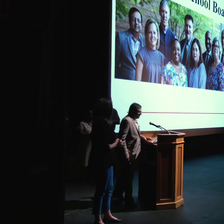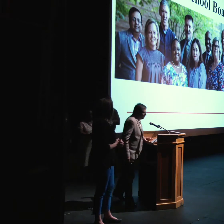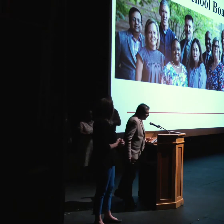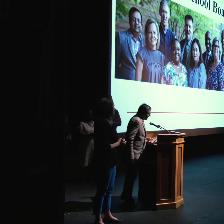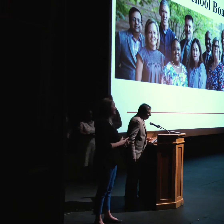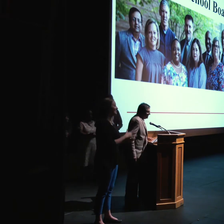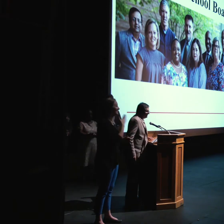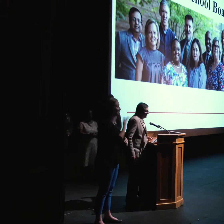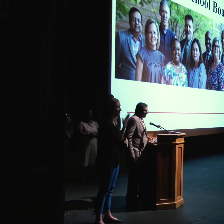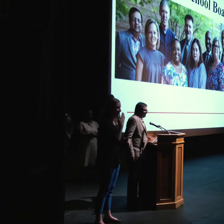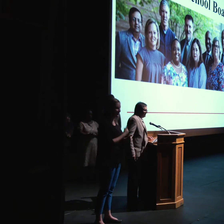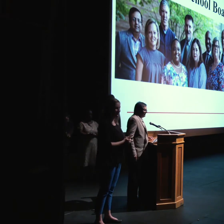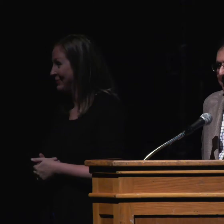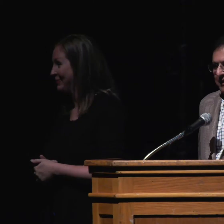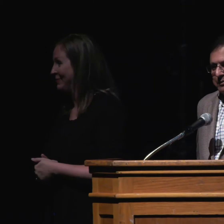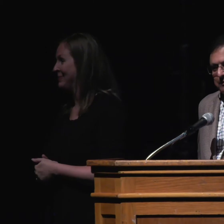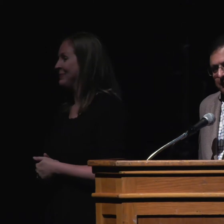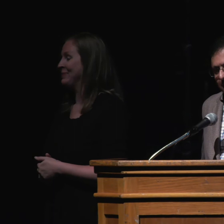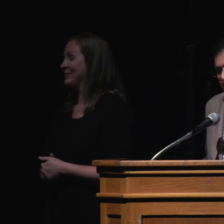Good morning.